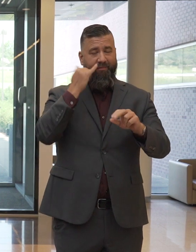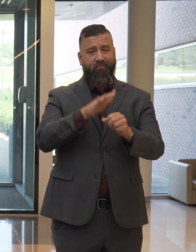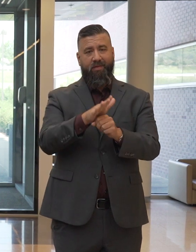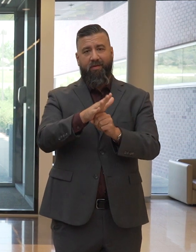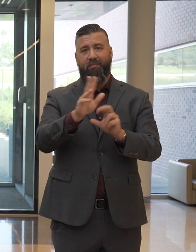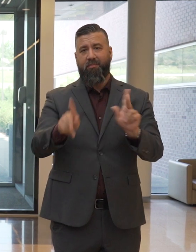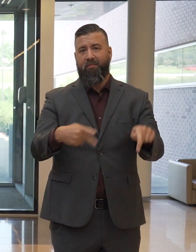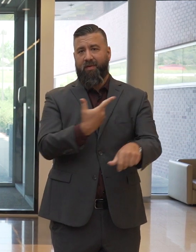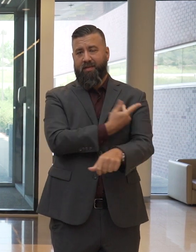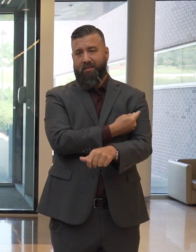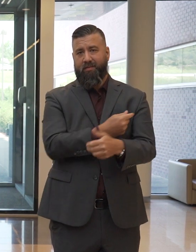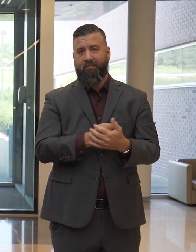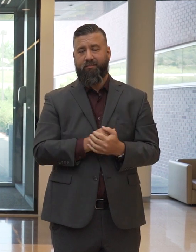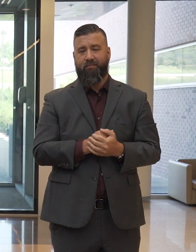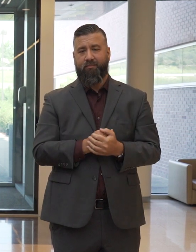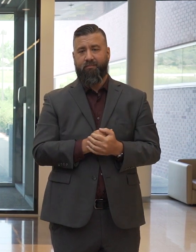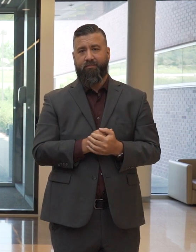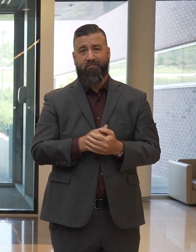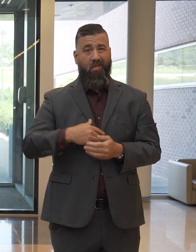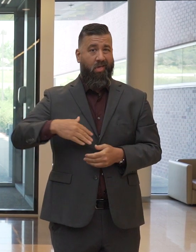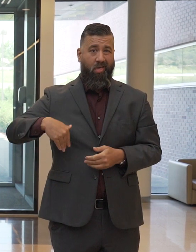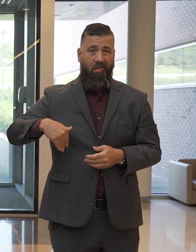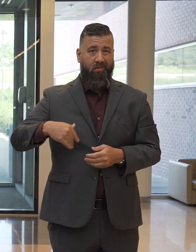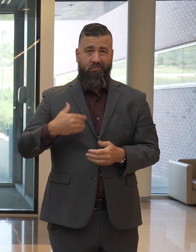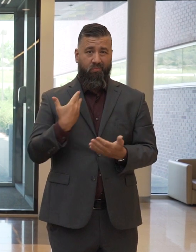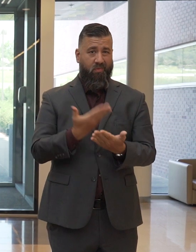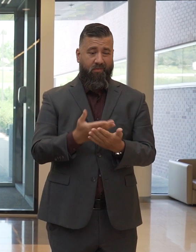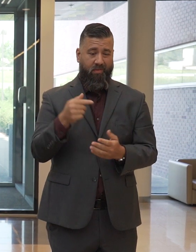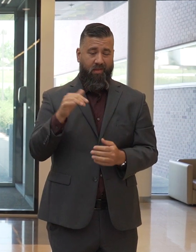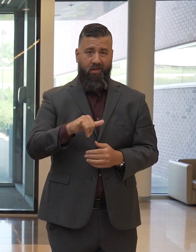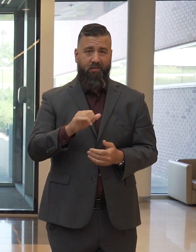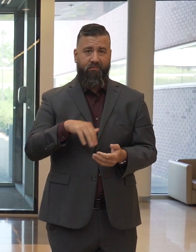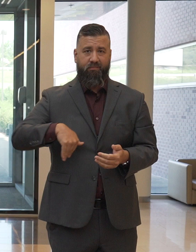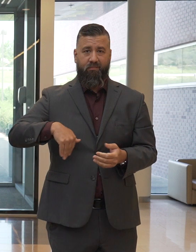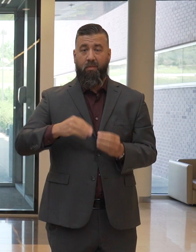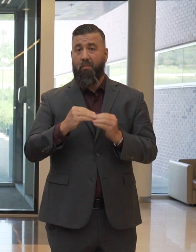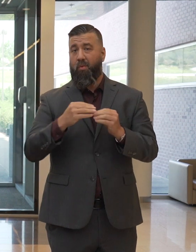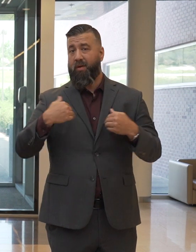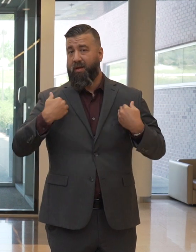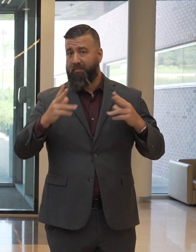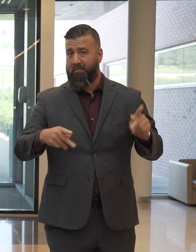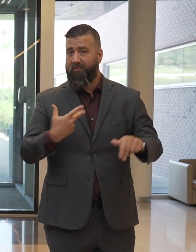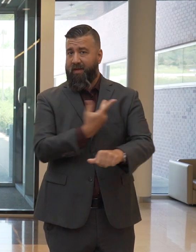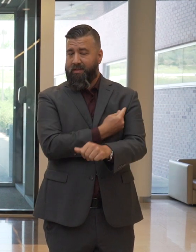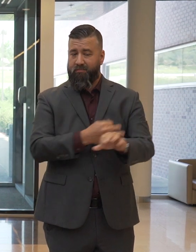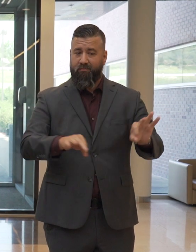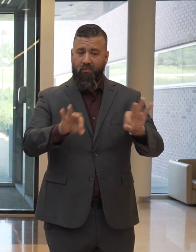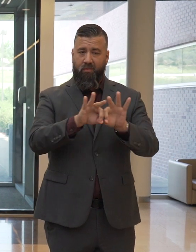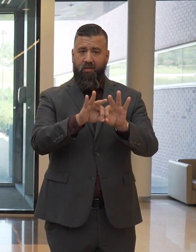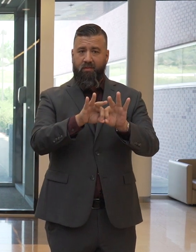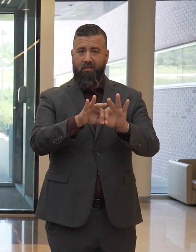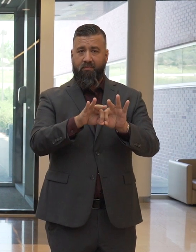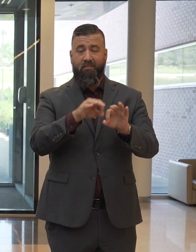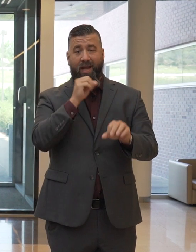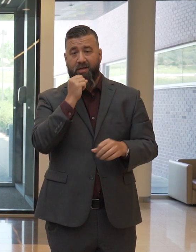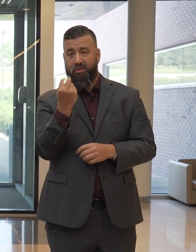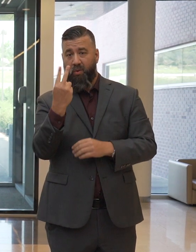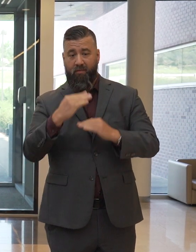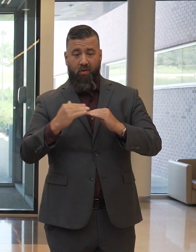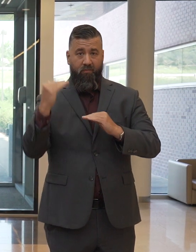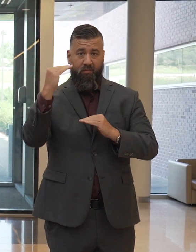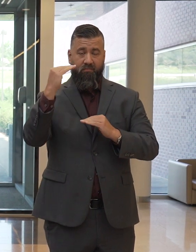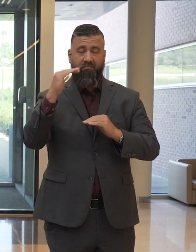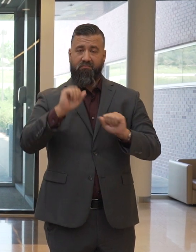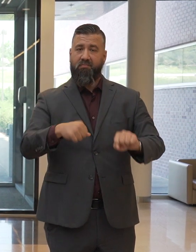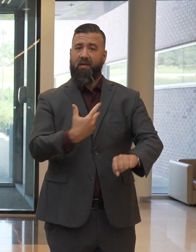people vaccinated, and so we're not there. We need more young people vaccinated. Anybody 12 and older can